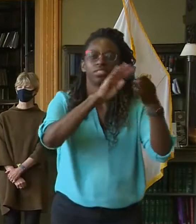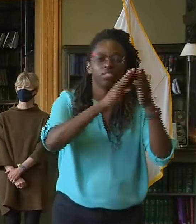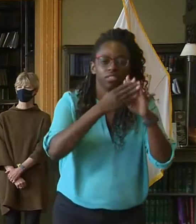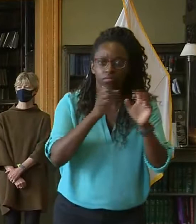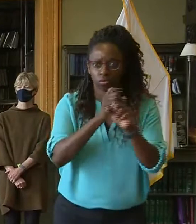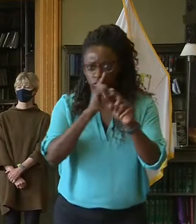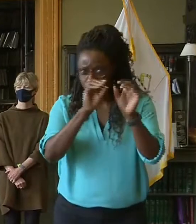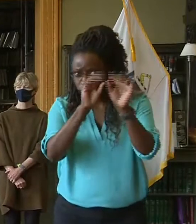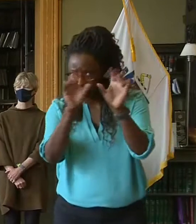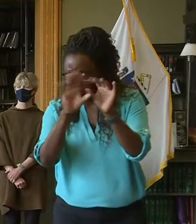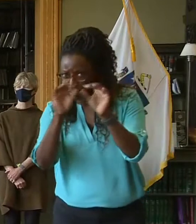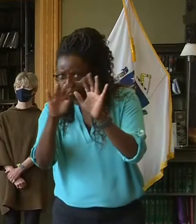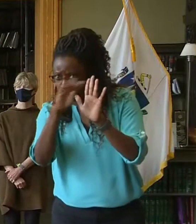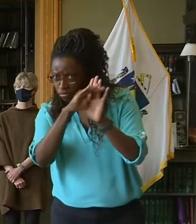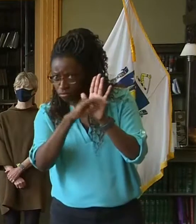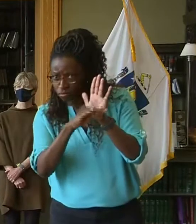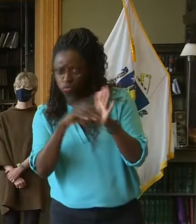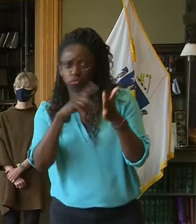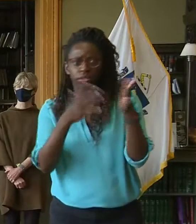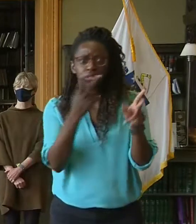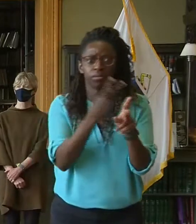before the 15th of June.